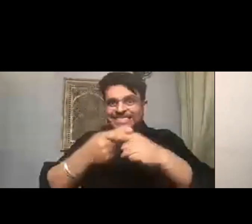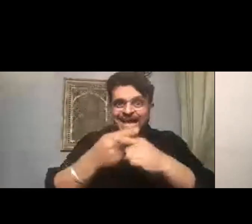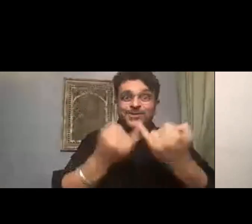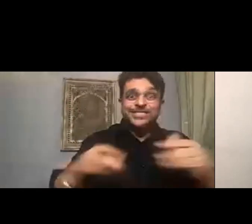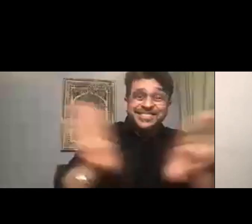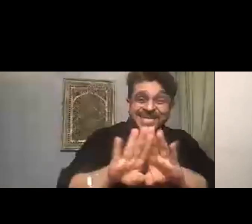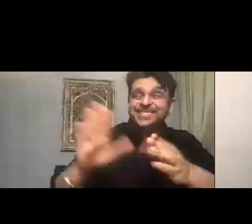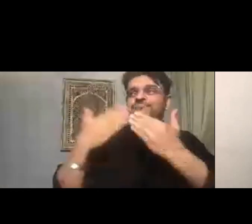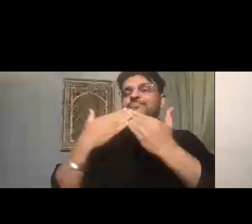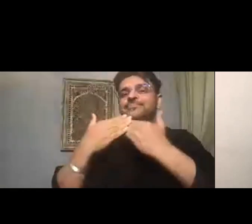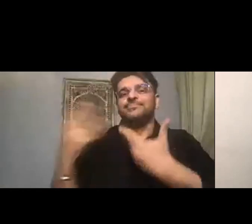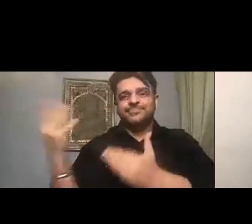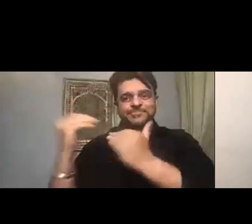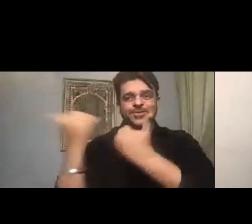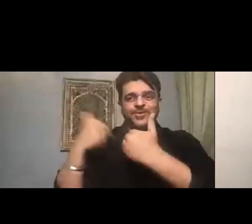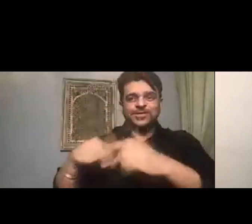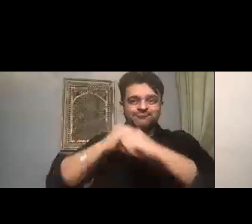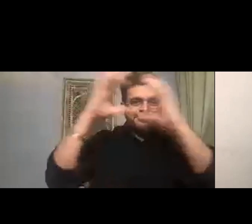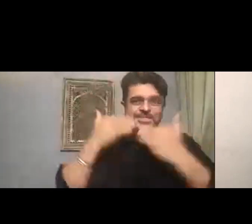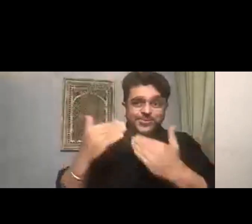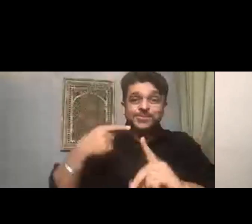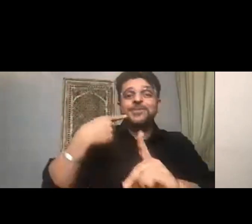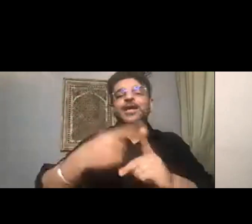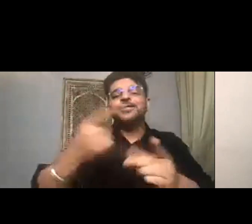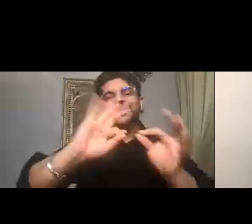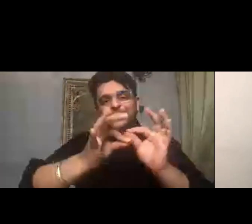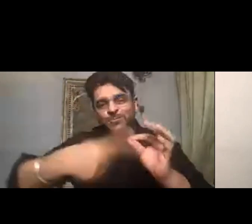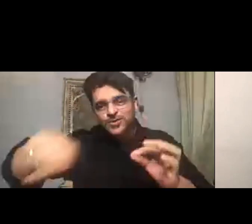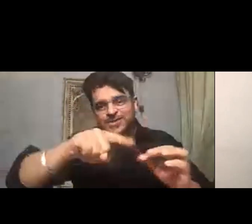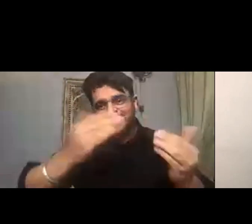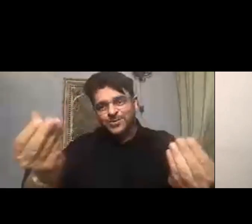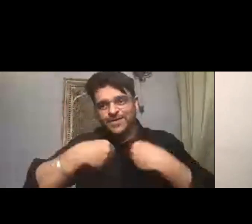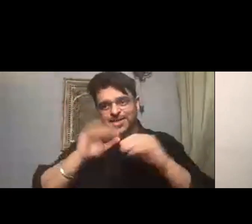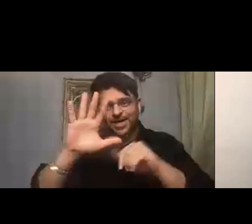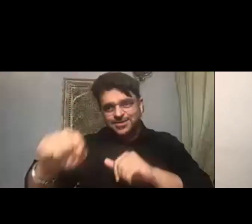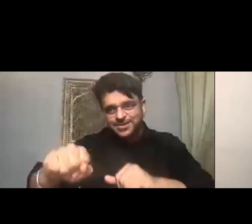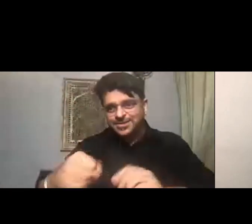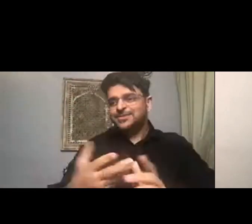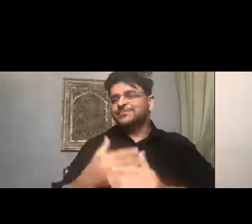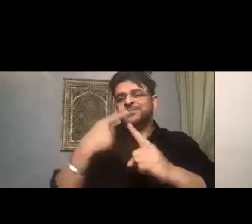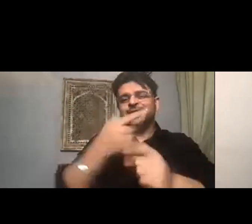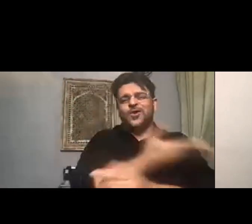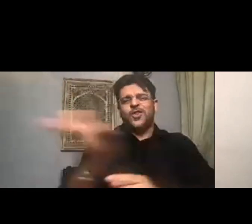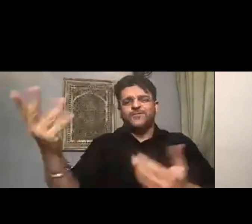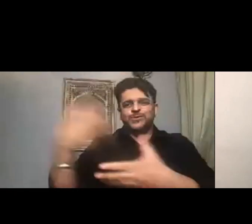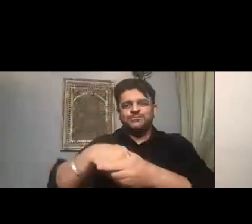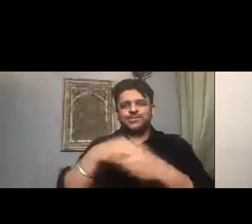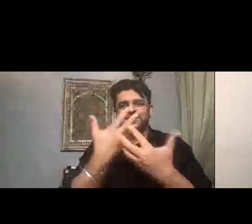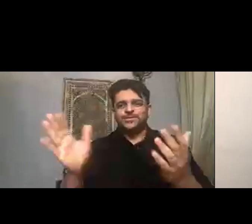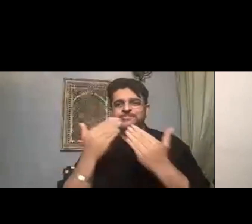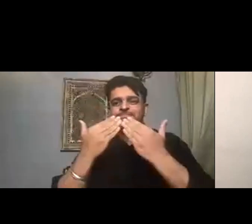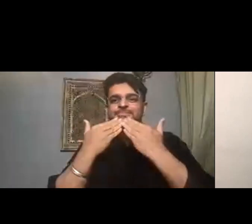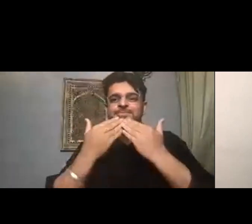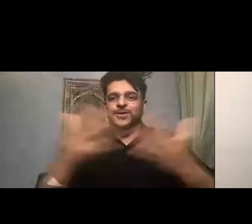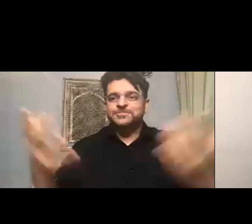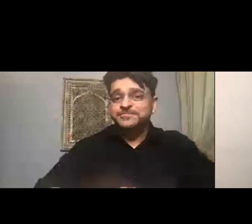hard day and night, Saturday, Sunday also we were working. So thank you so much for all your support. And of course, the interpreters for giving us the access, and all of